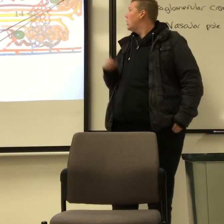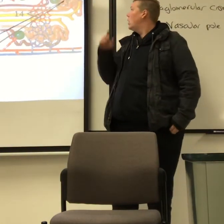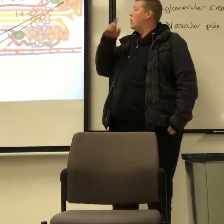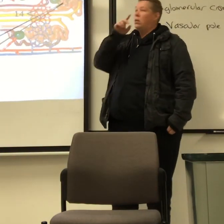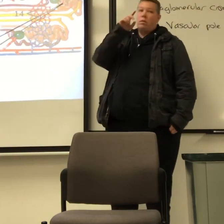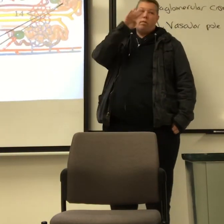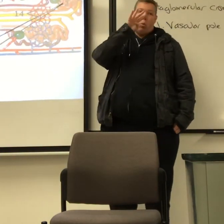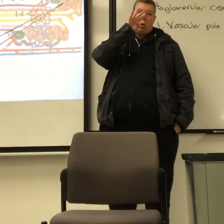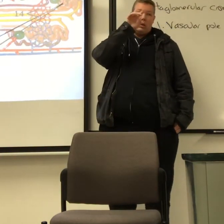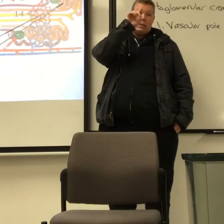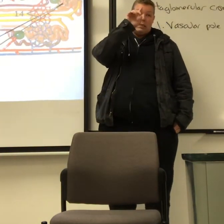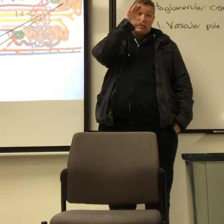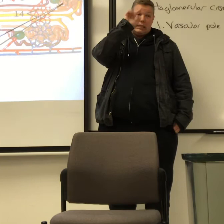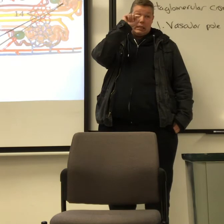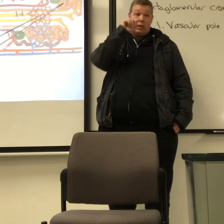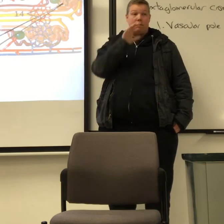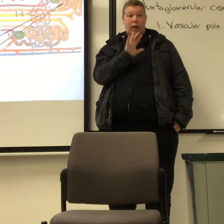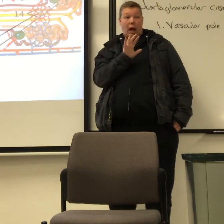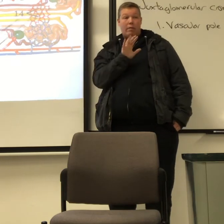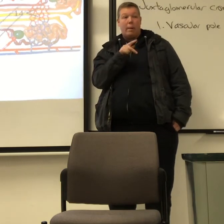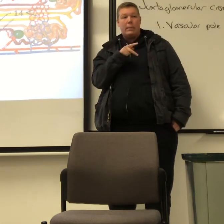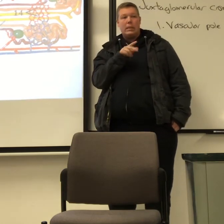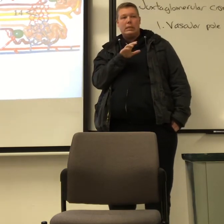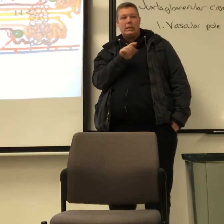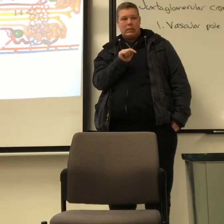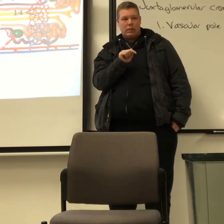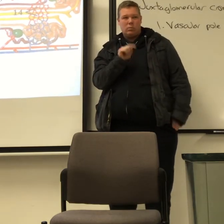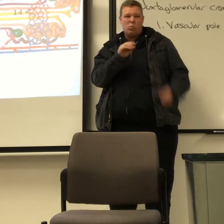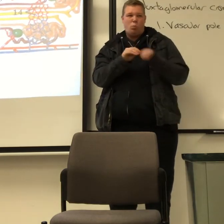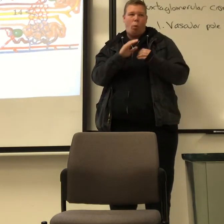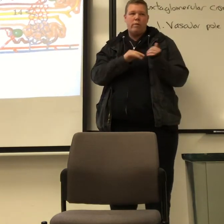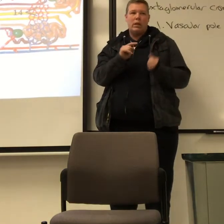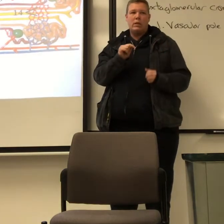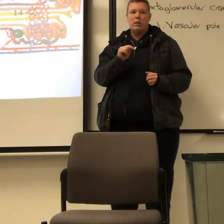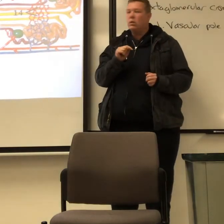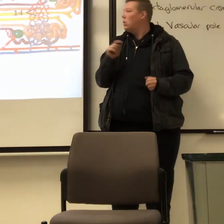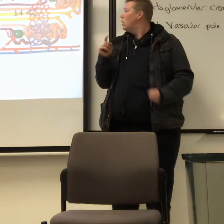DCT, 5, PCT, 6,